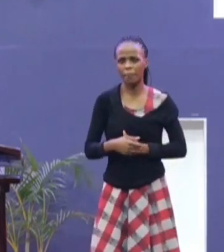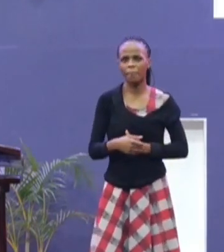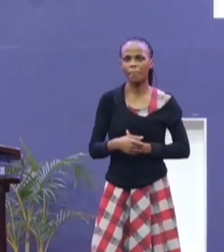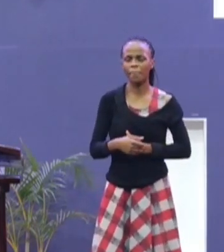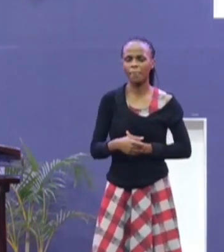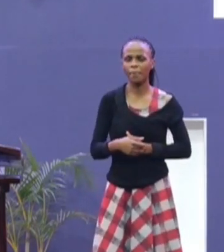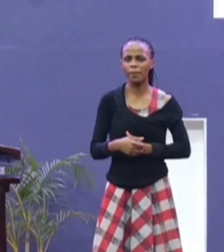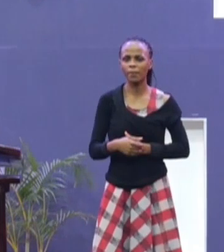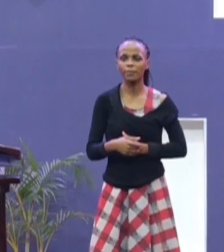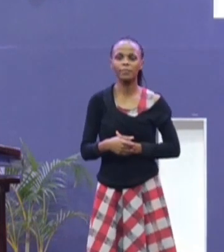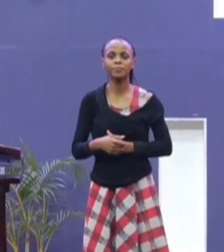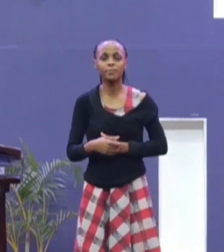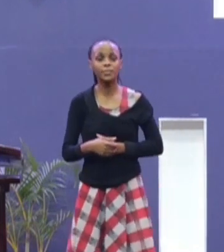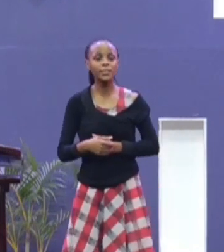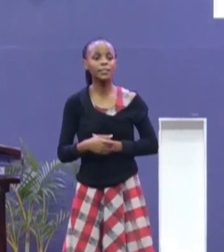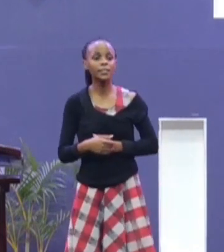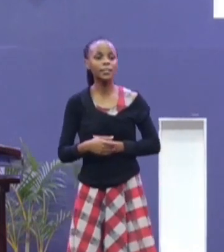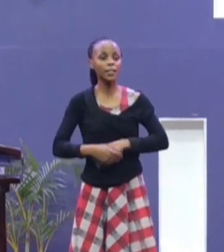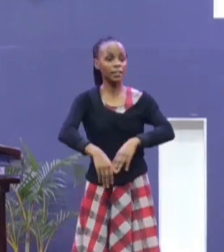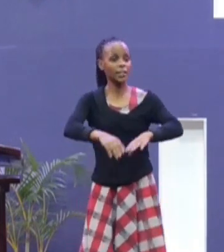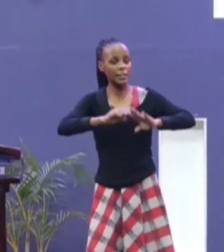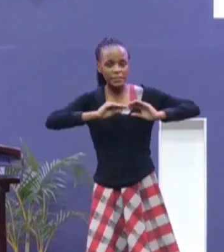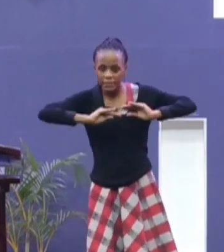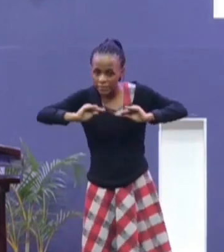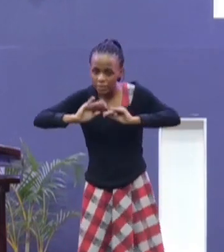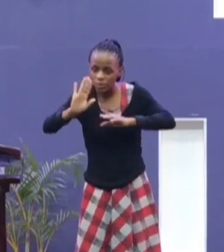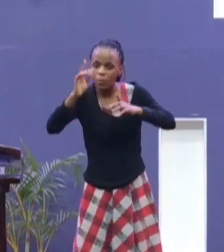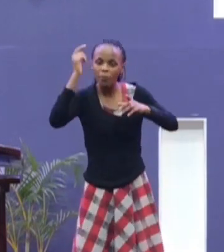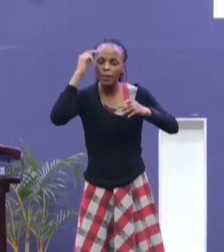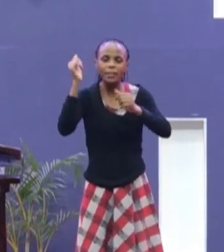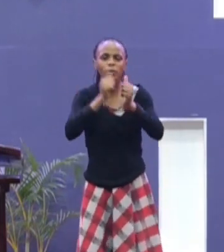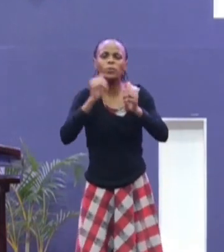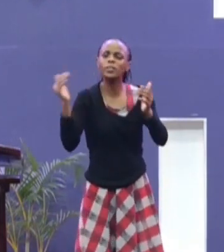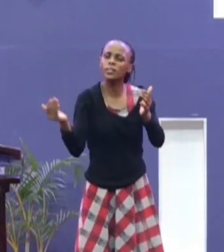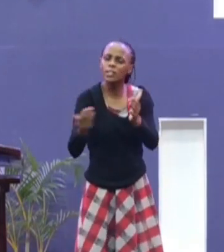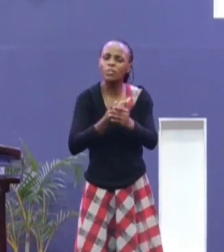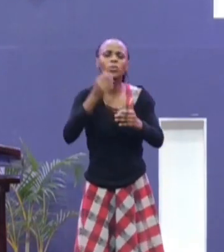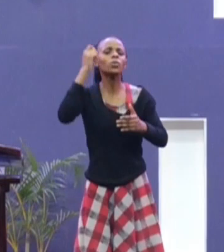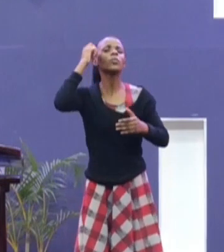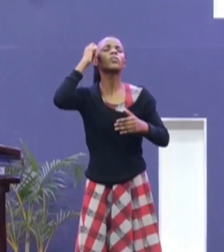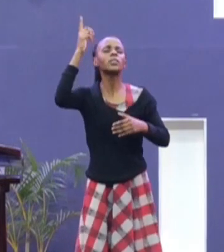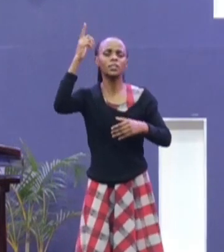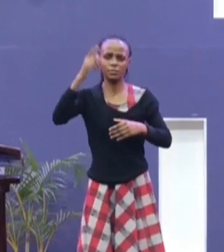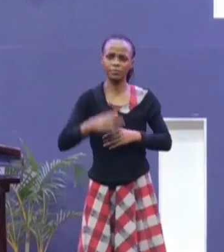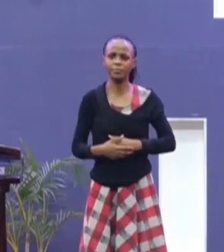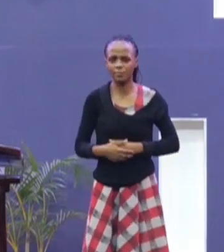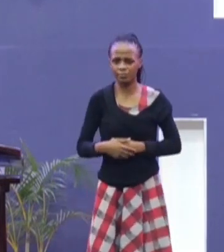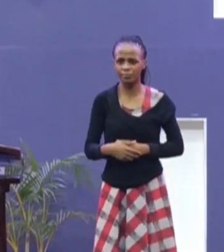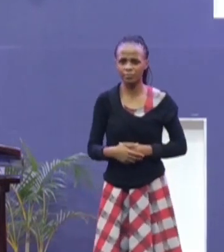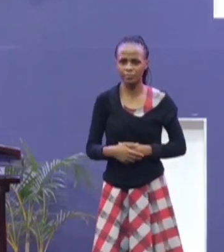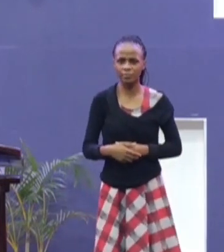ebijja. Feed your mind with a new understanding. Mulise ndowooza zammwe n'entegeera empya.